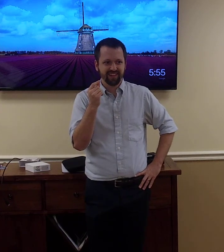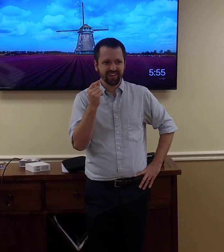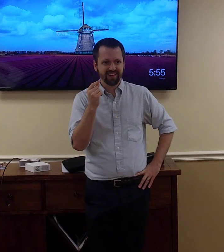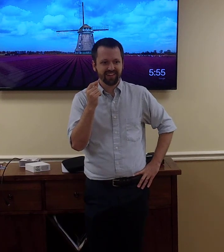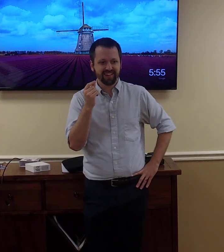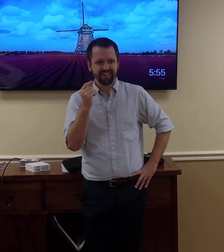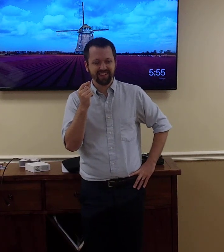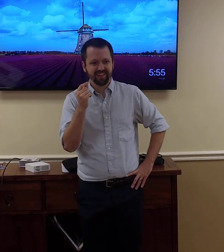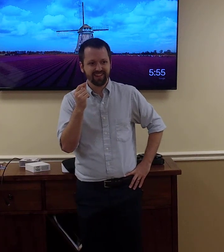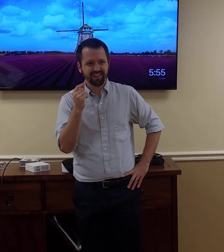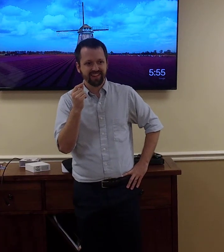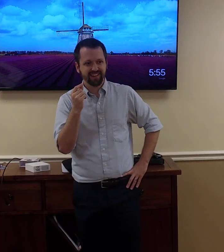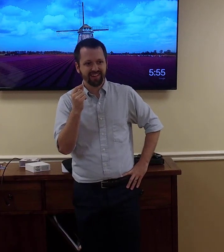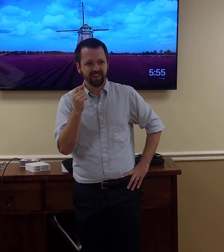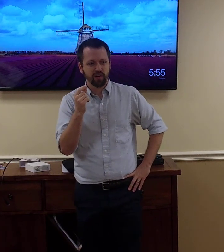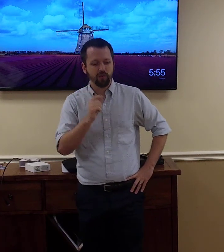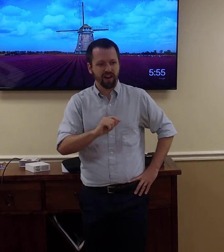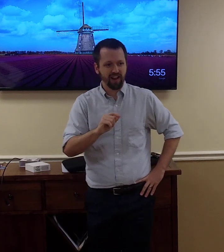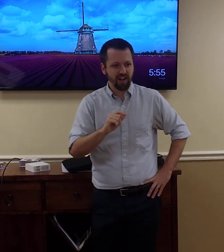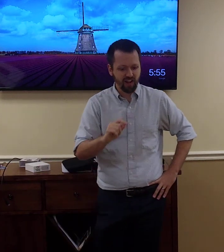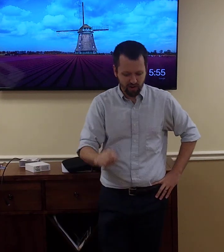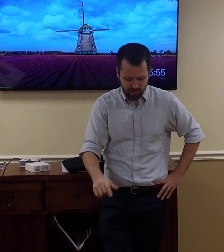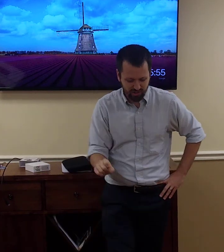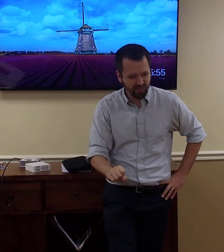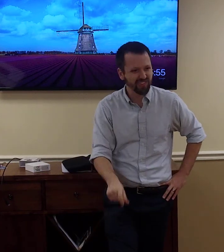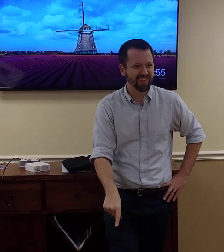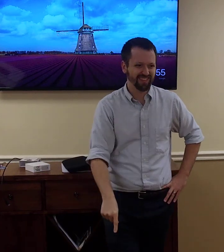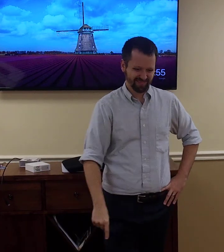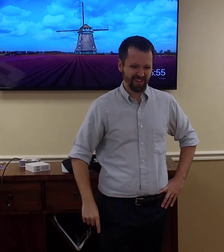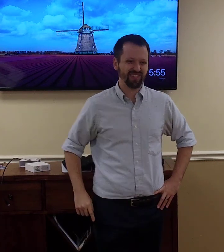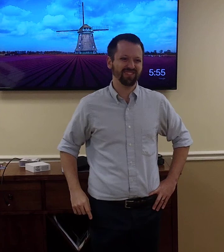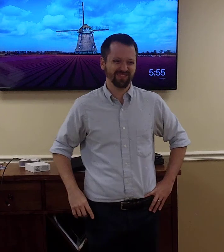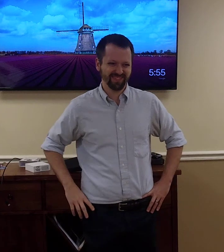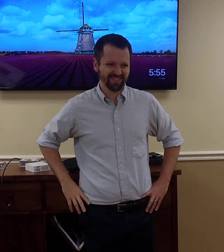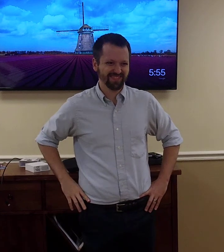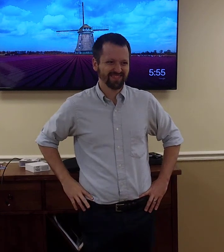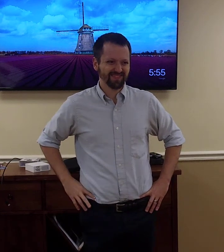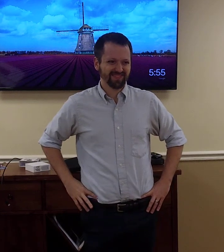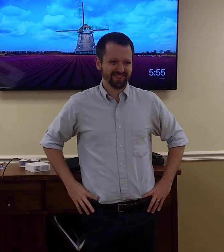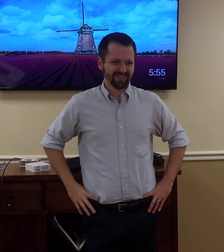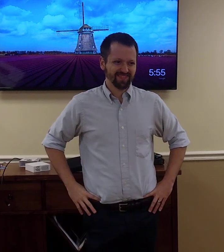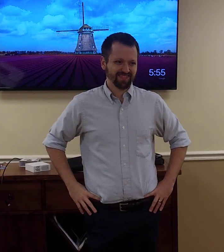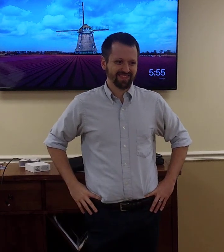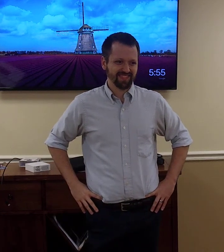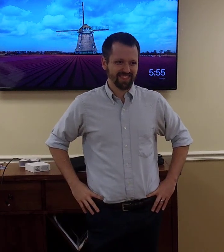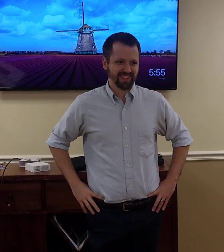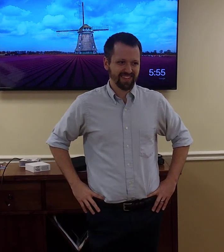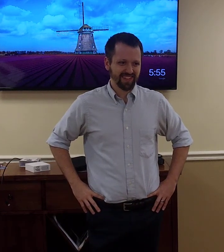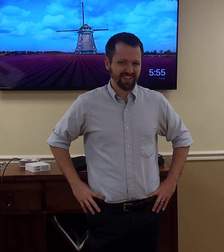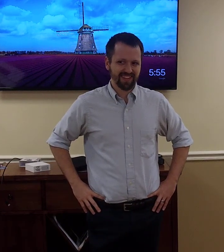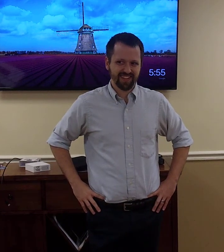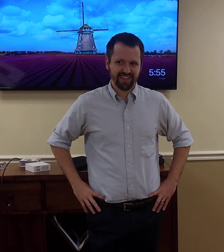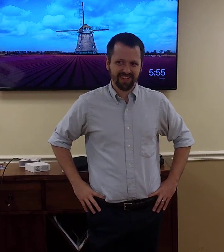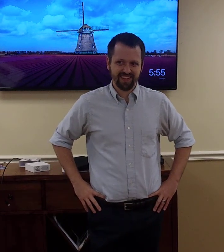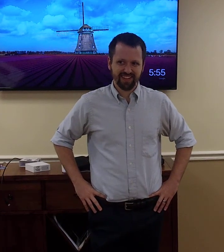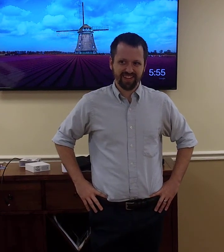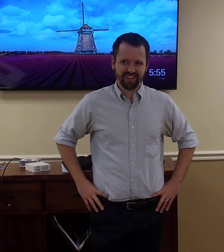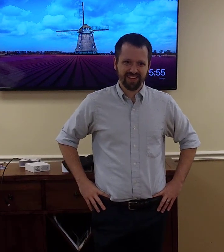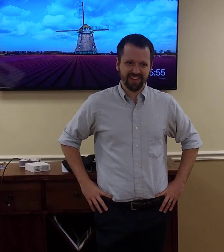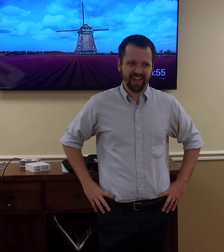white Converse, and she'd like draw on them. On her shoes? On her shoes, she'd draw on them. So when she'd like write an equation Yeah, for a but math that's old answer, hat there. That's What? like